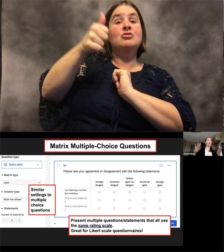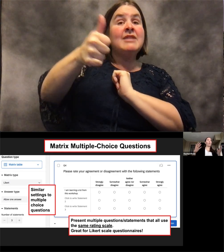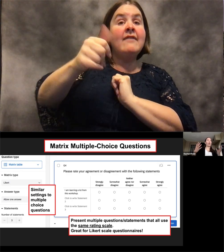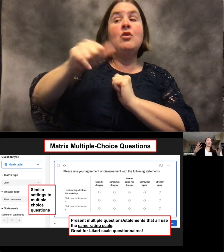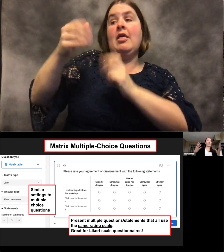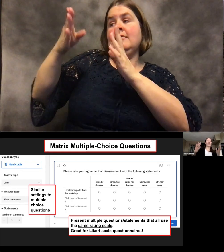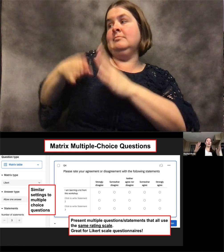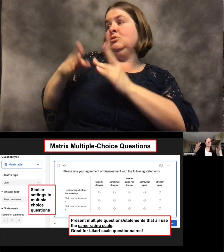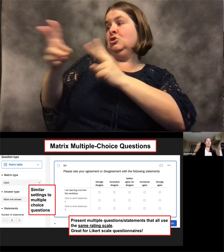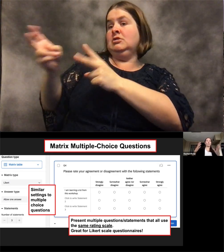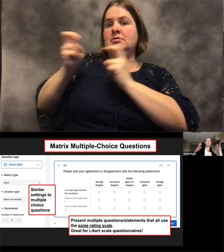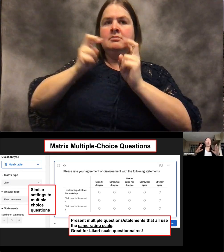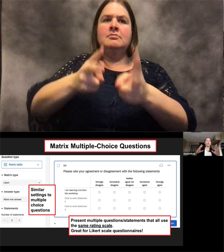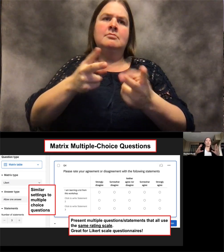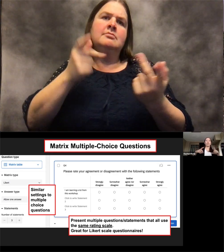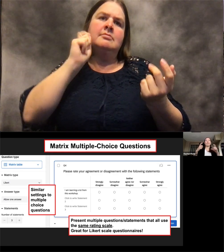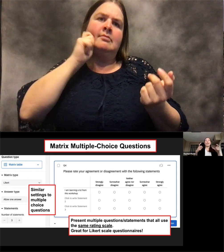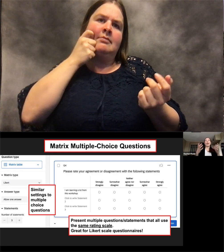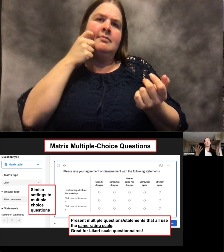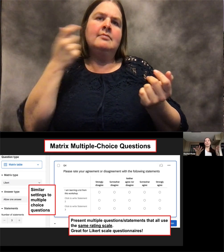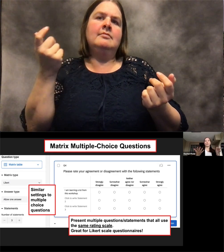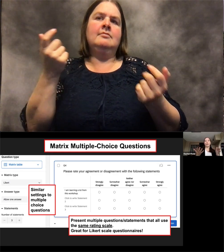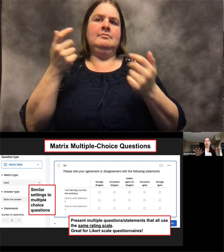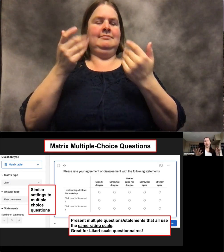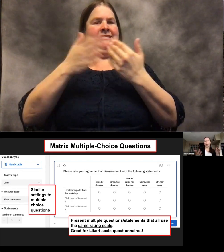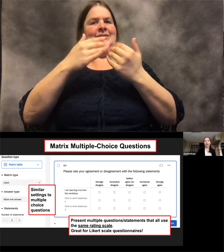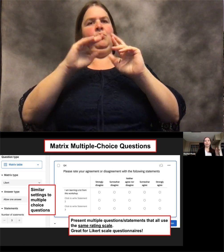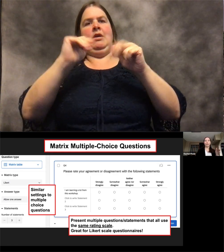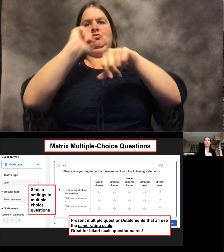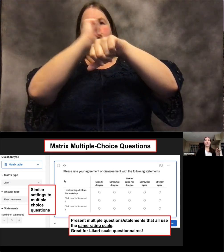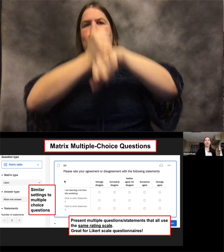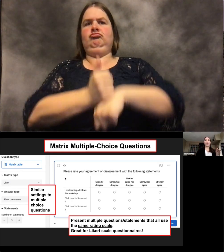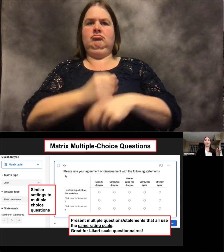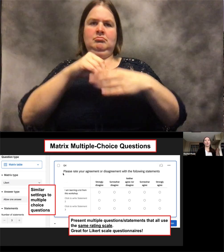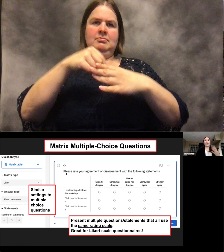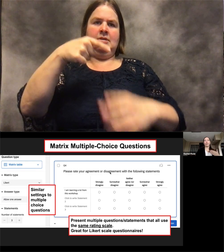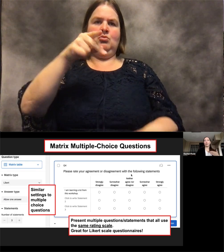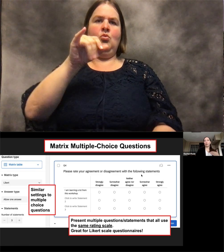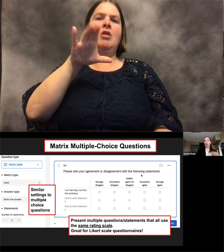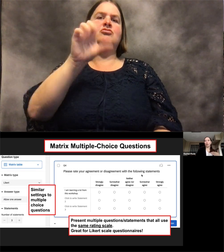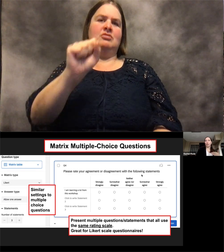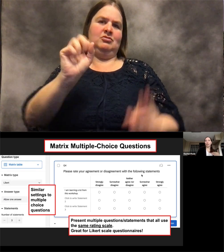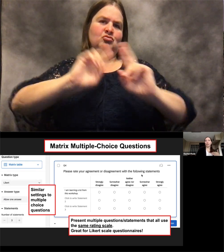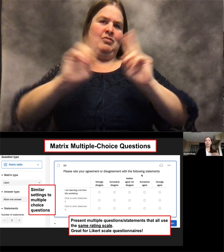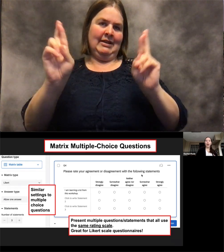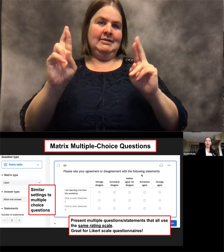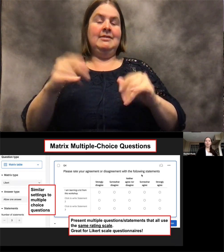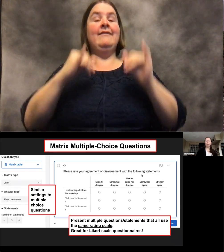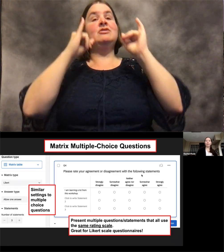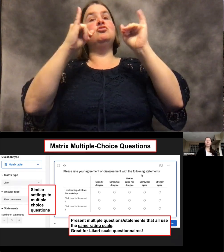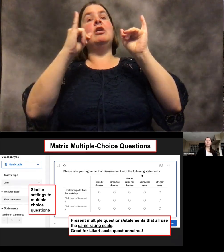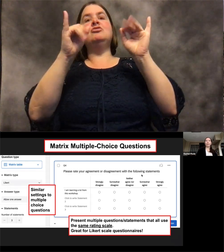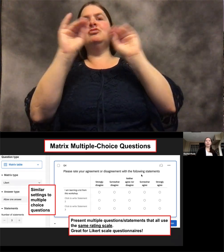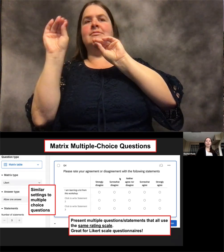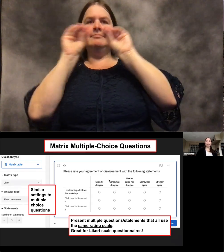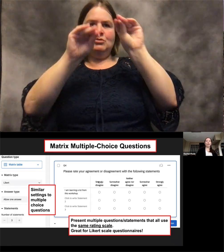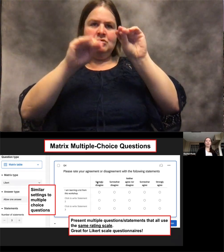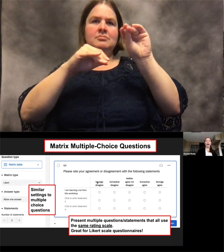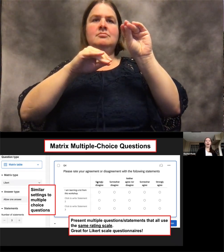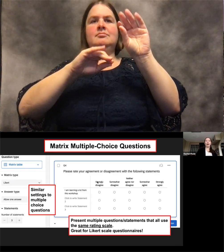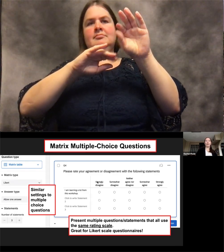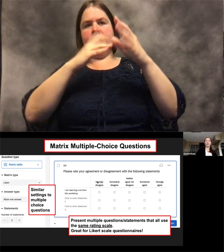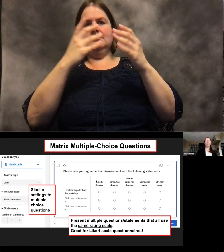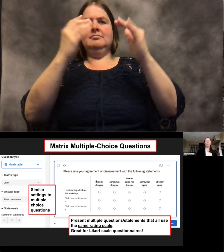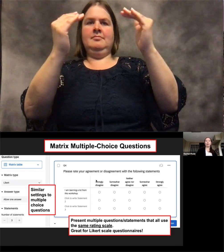option for setting up that survey in Qualtrics, because you have the instructions here at the top.